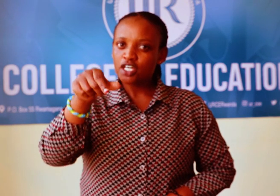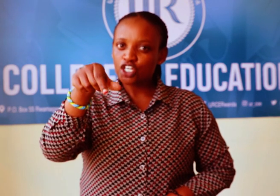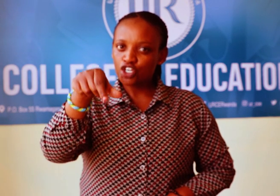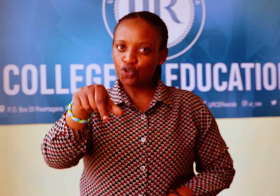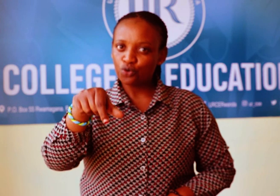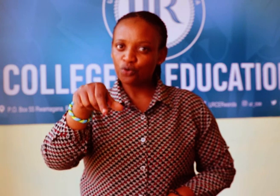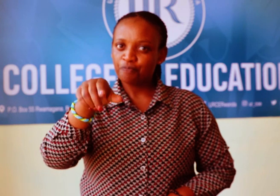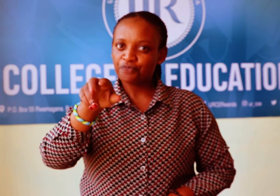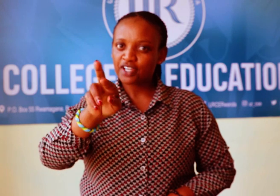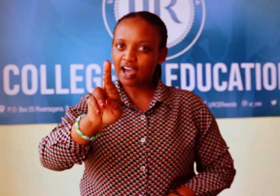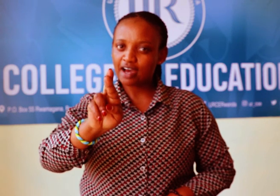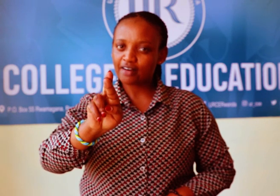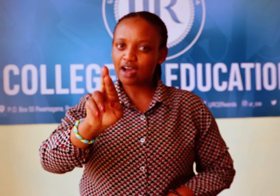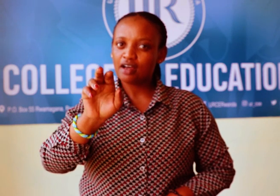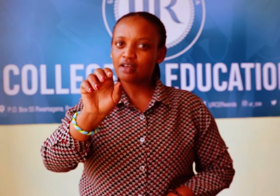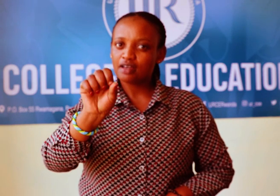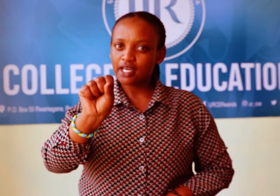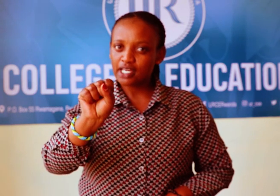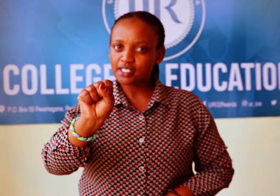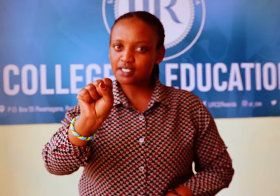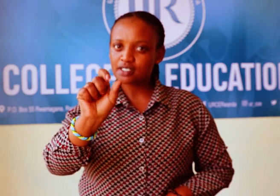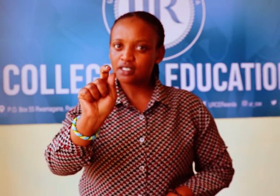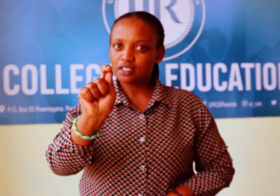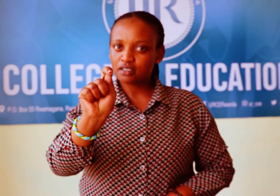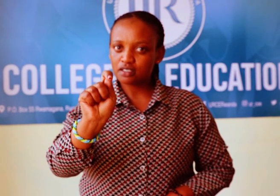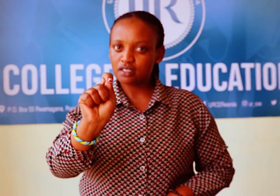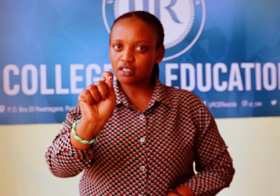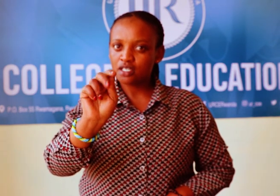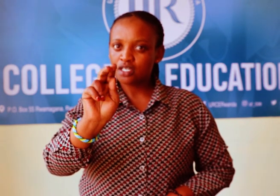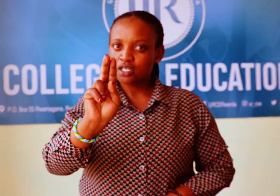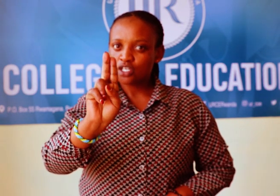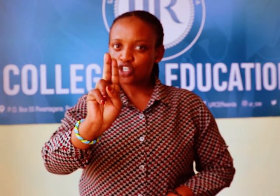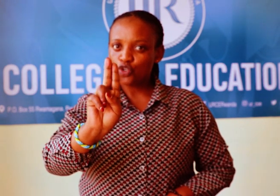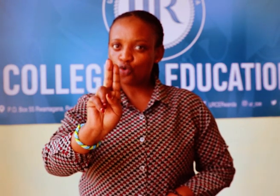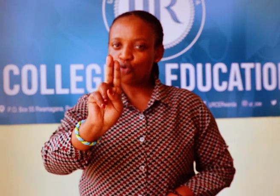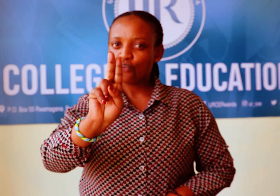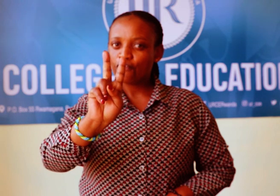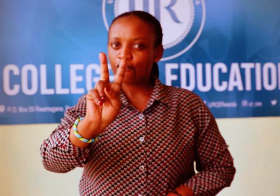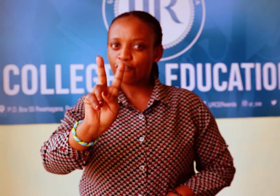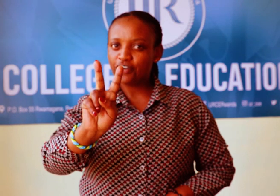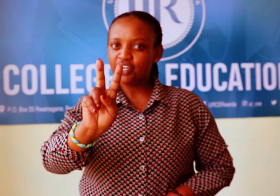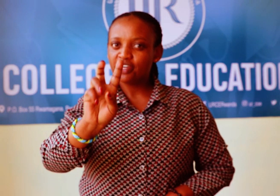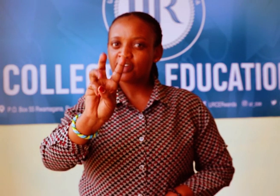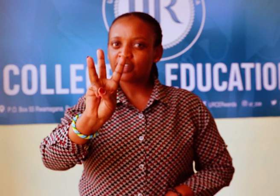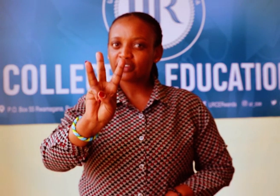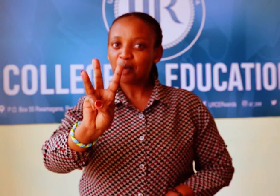Q, R, S, T, U, V,